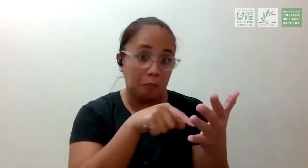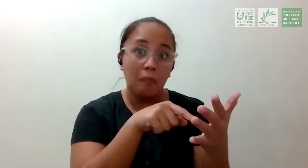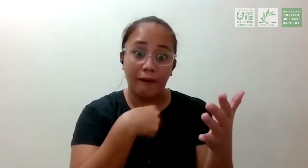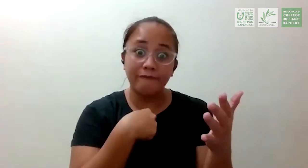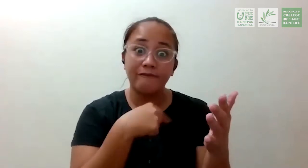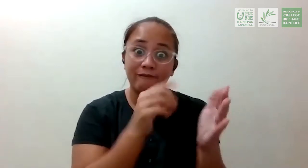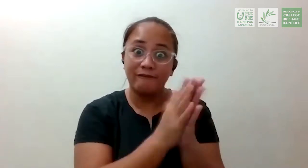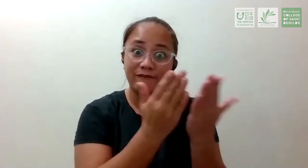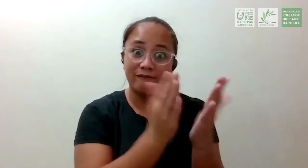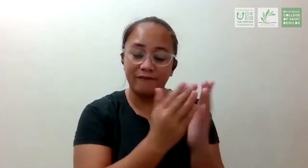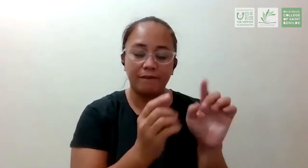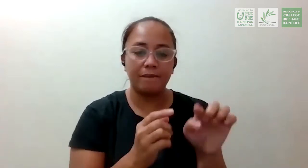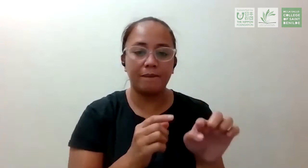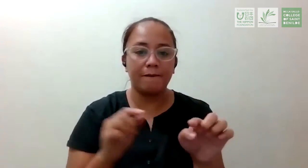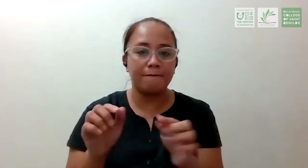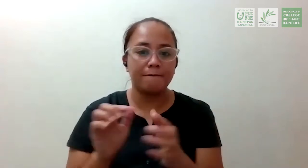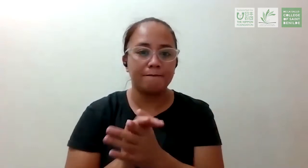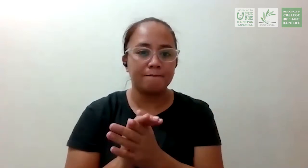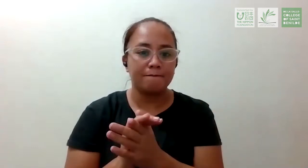Okay.